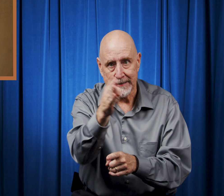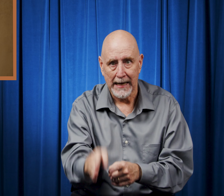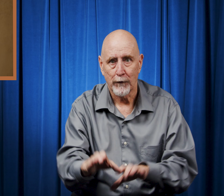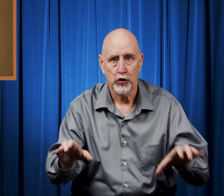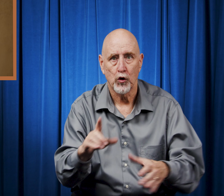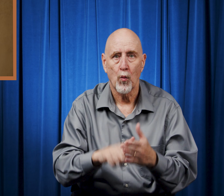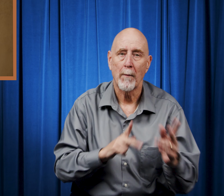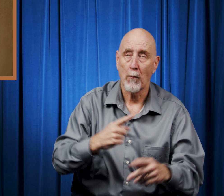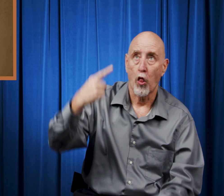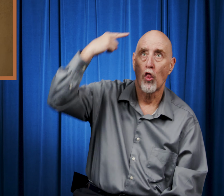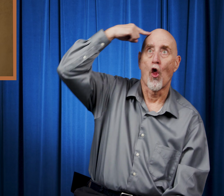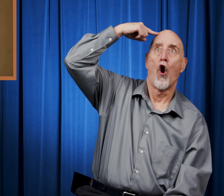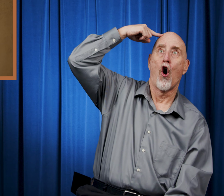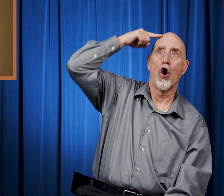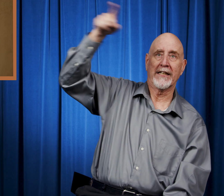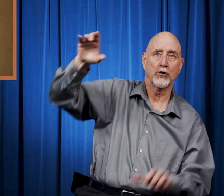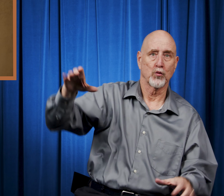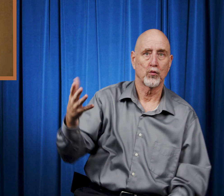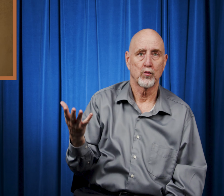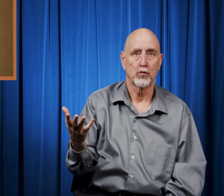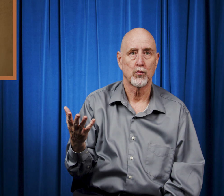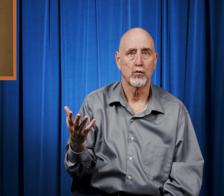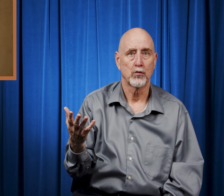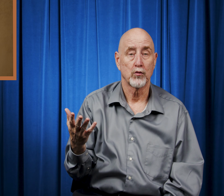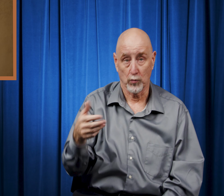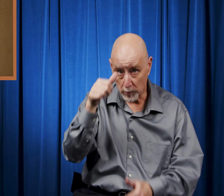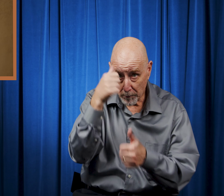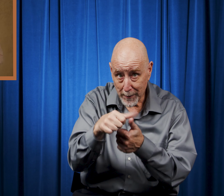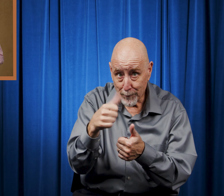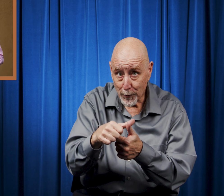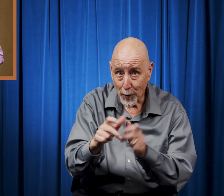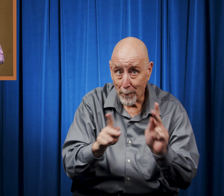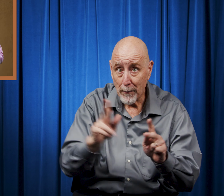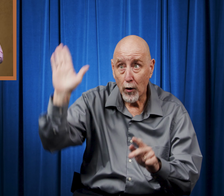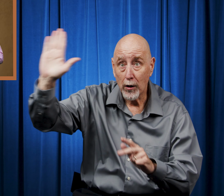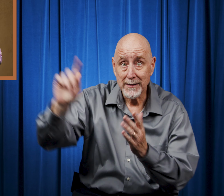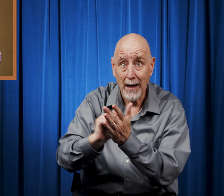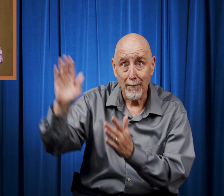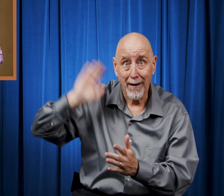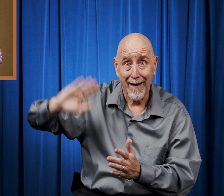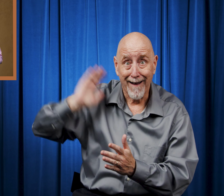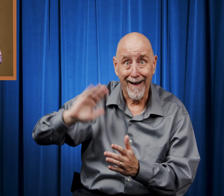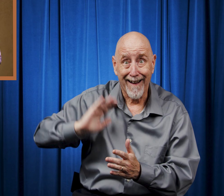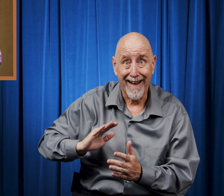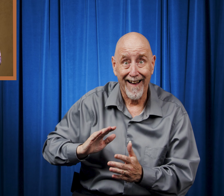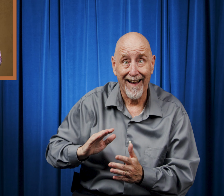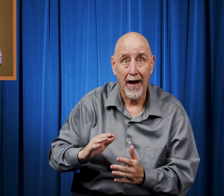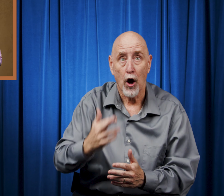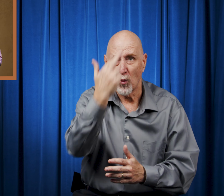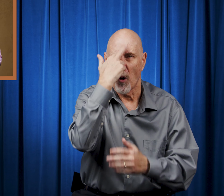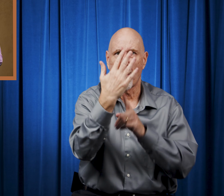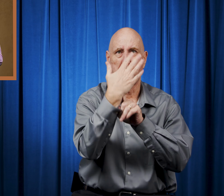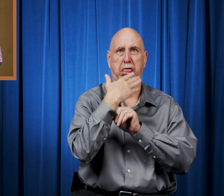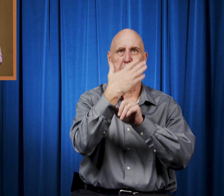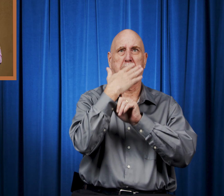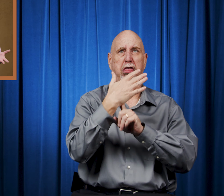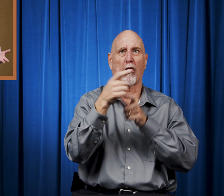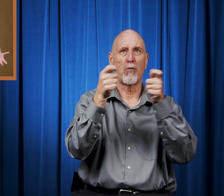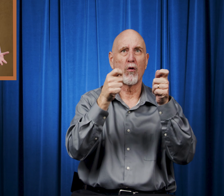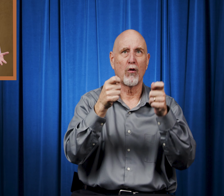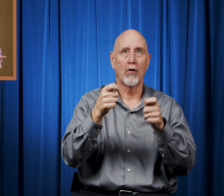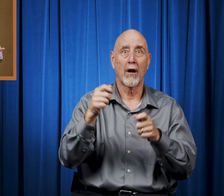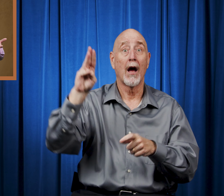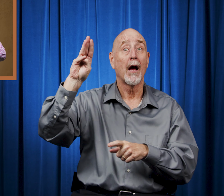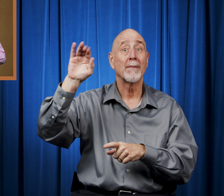cases, Jesus never did what the people thought he would do. We must remember that people in his time thought he would free them from